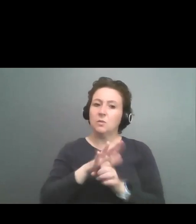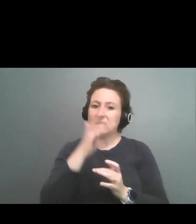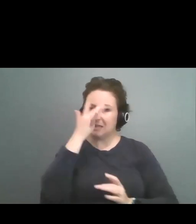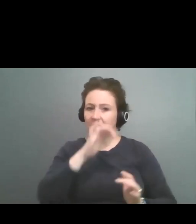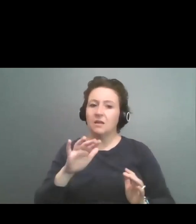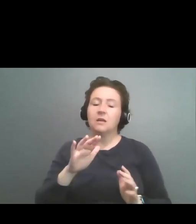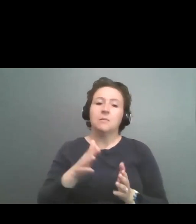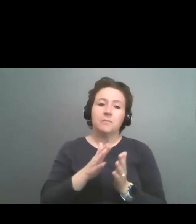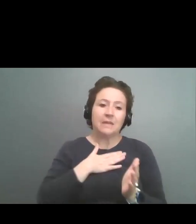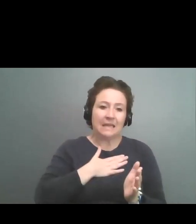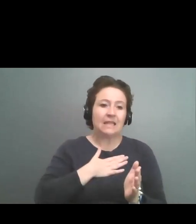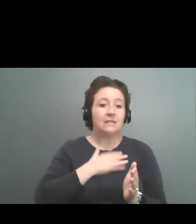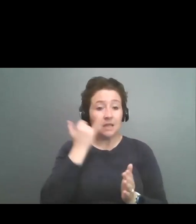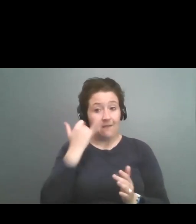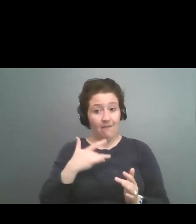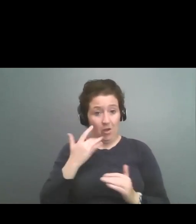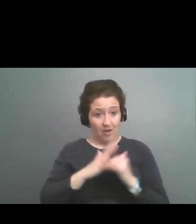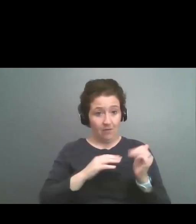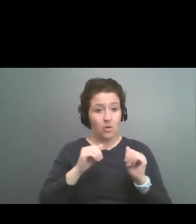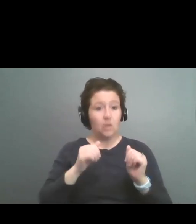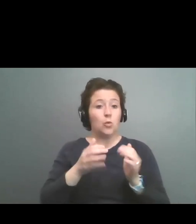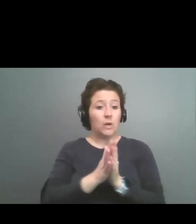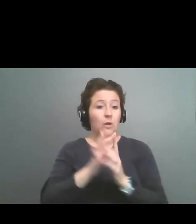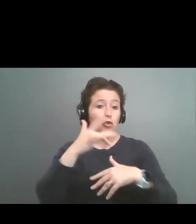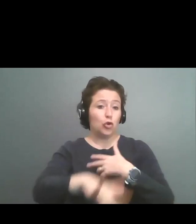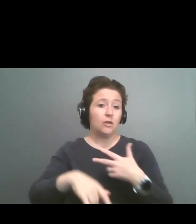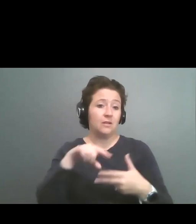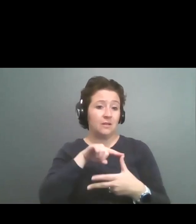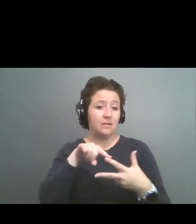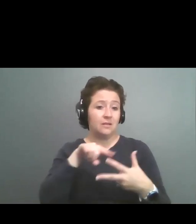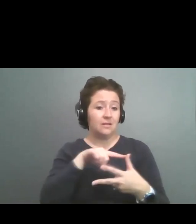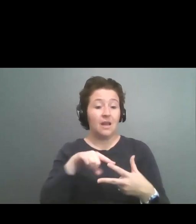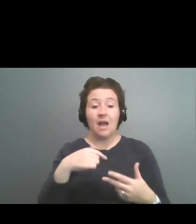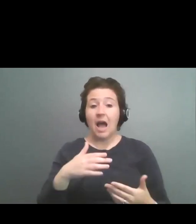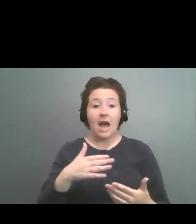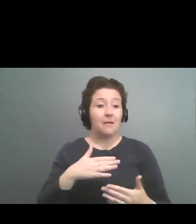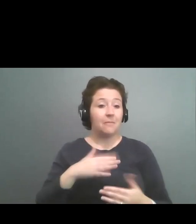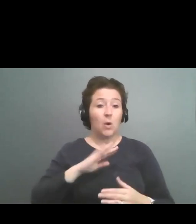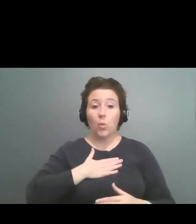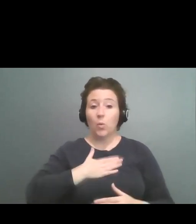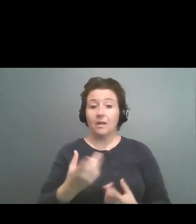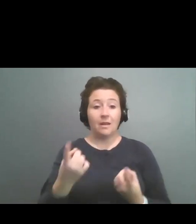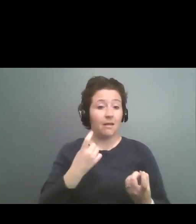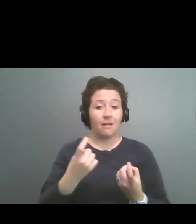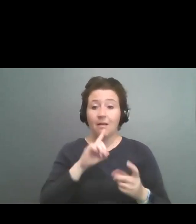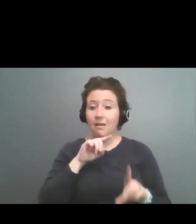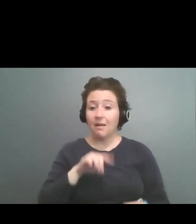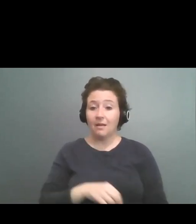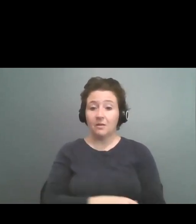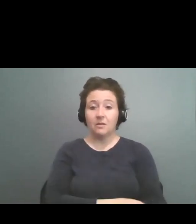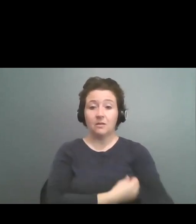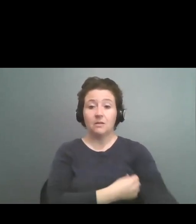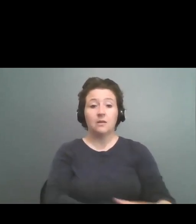early request if they feel comfortable. So I would be happy to answer any questions.